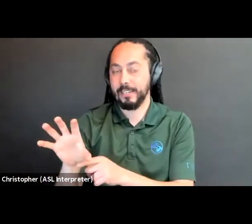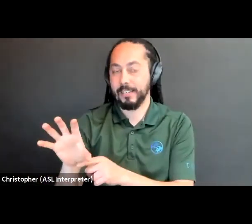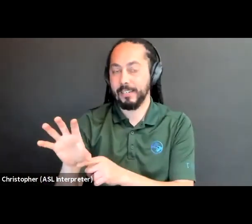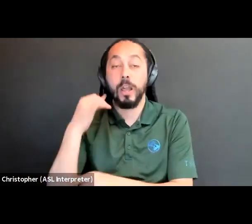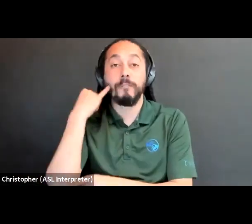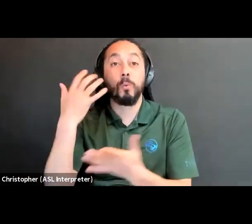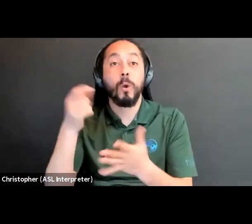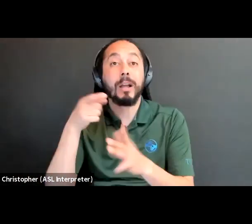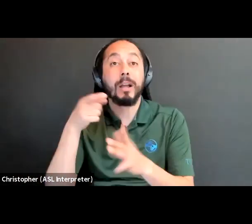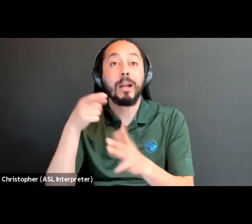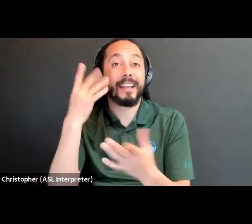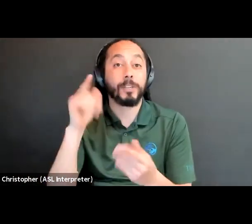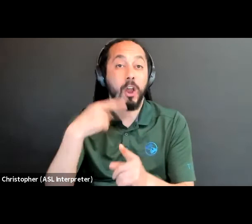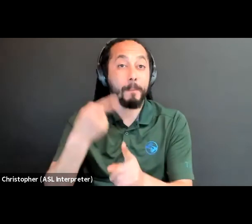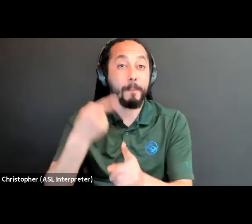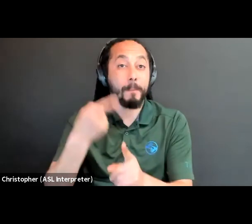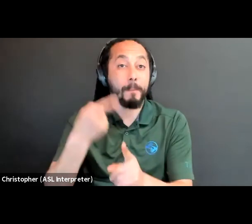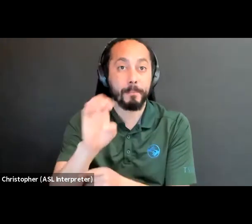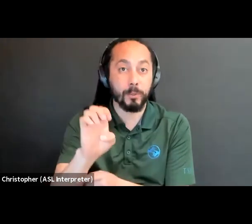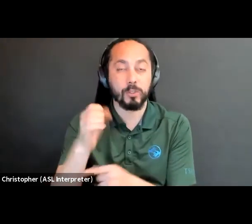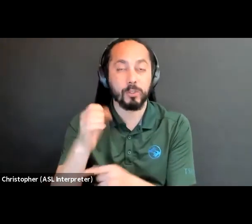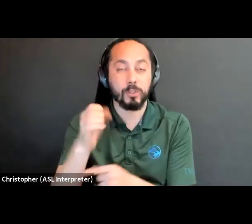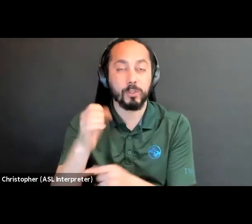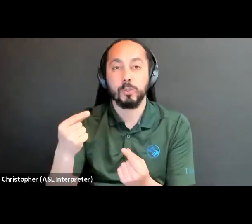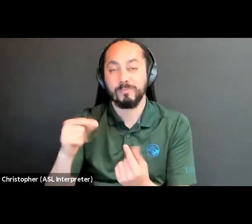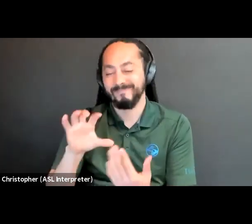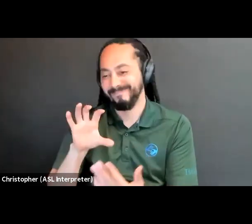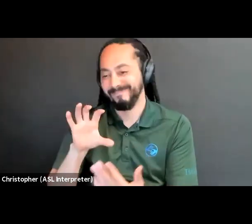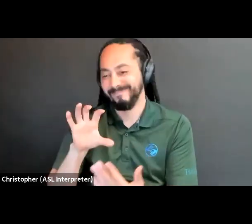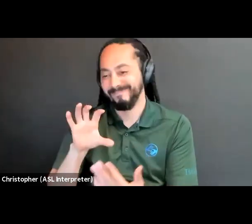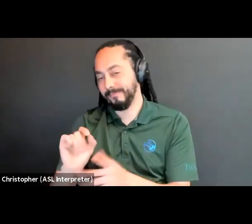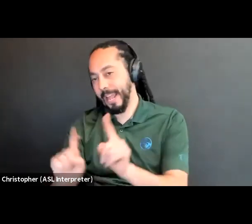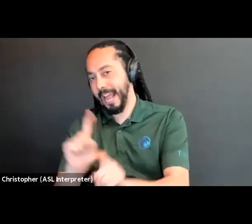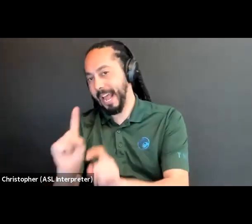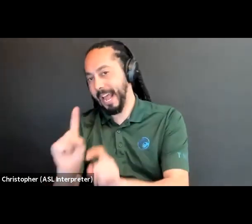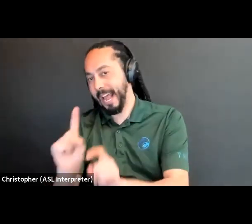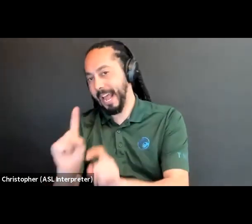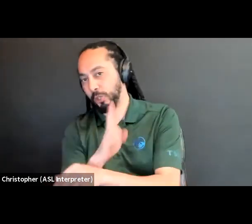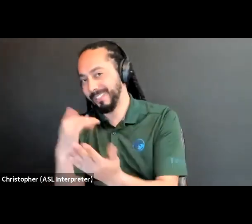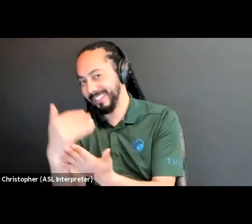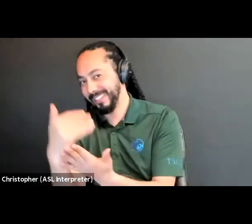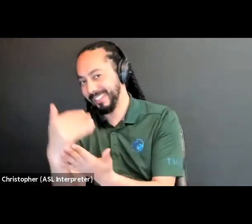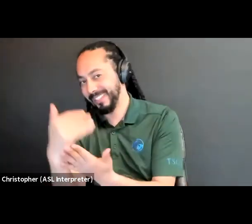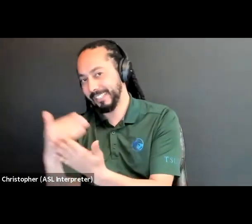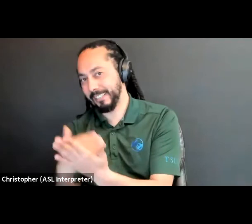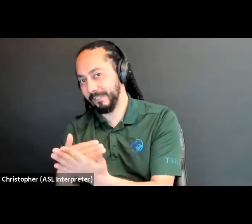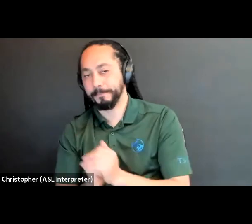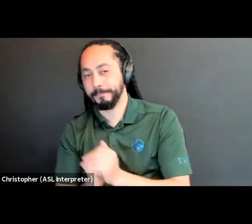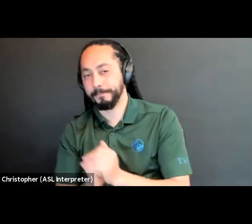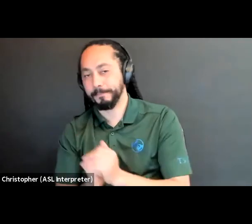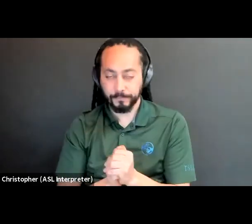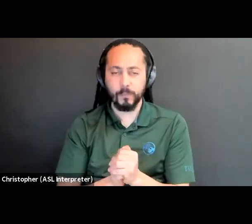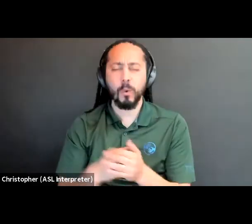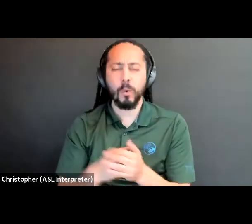about the abuse, you can ask follow-up questions using that. We do extensive training on how to